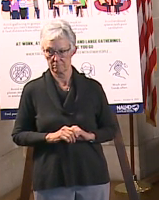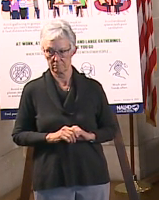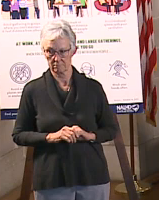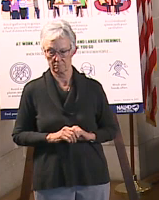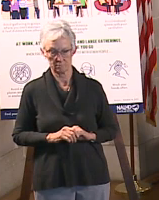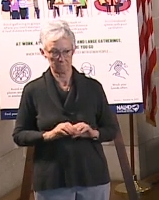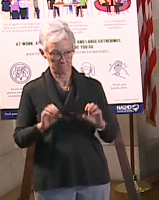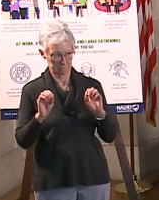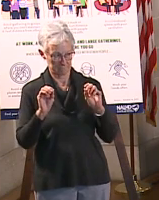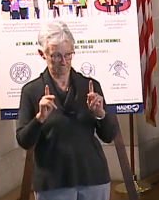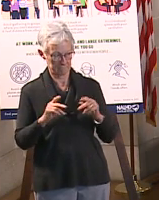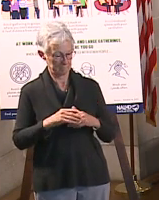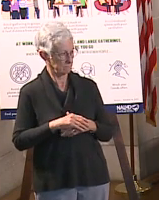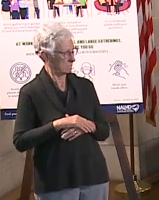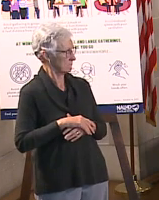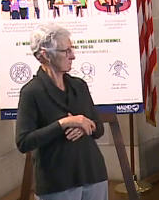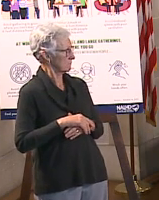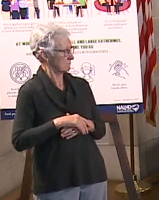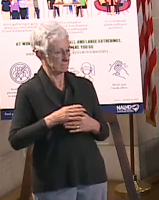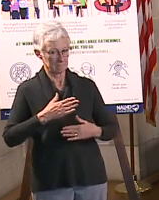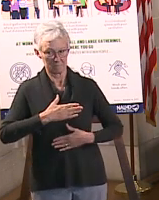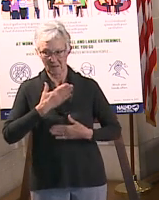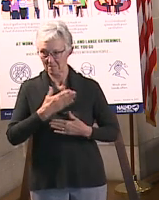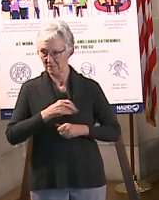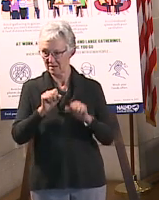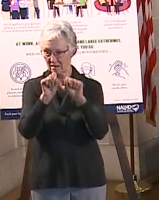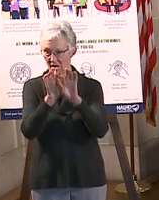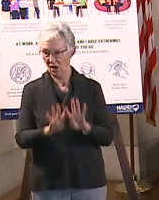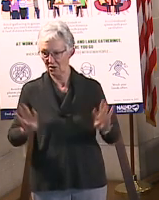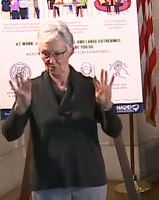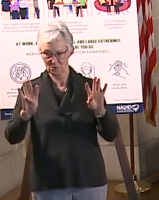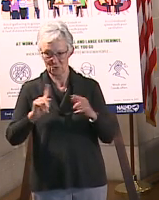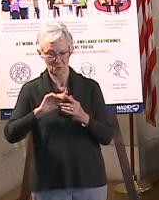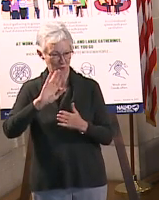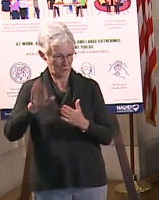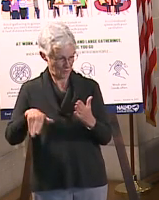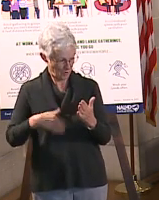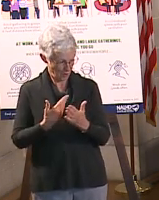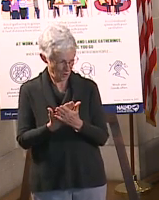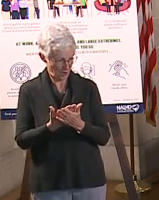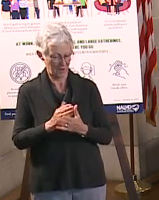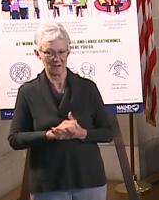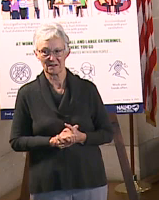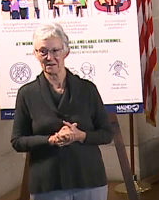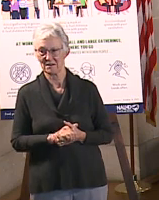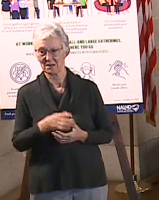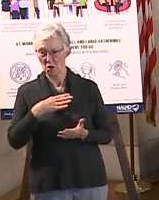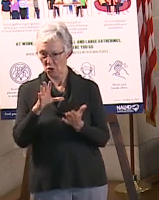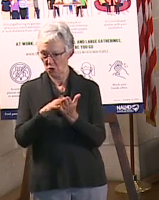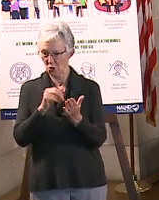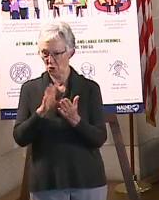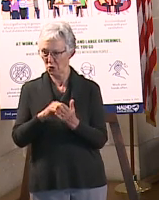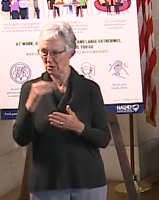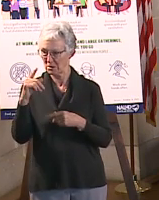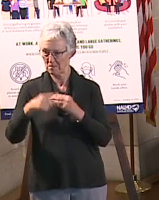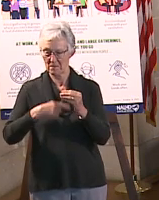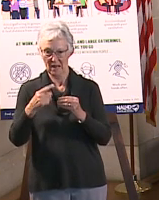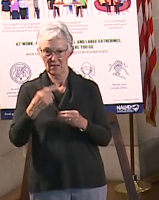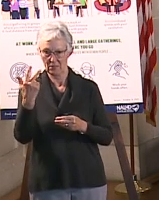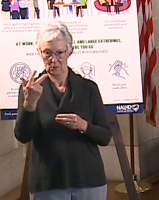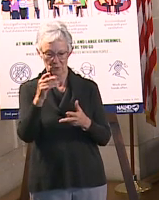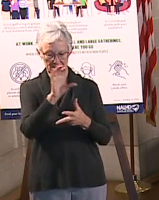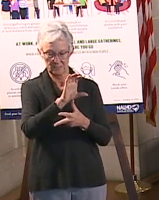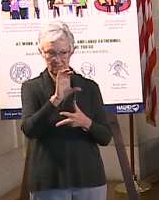Okay, so happy Hanukkah all. Just learning about the 3 C's. I figured another way of using the